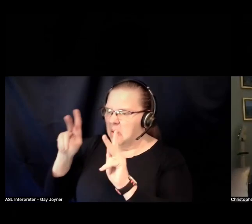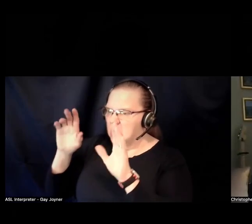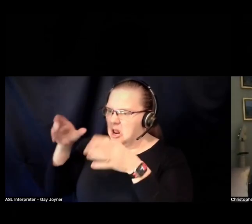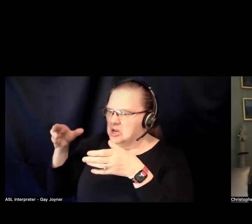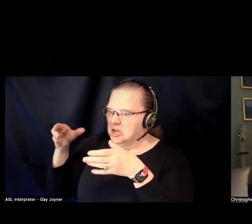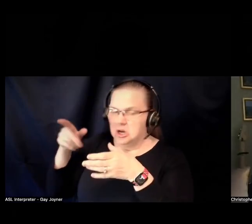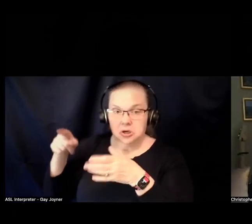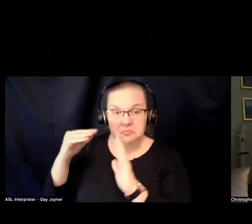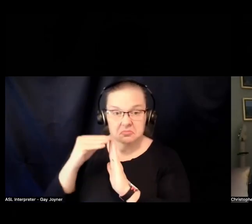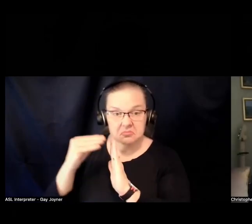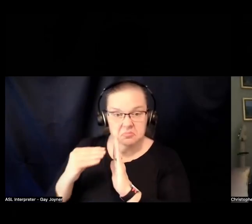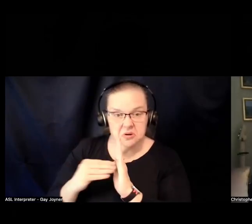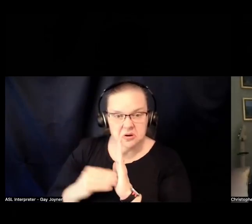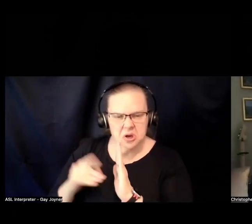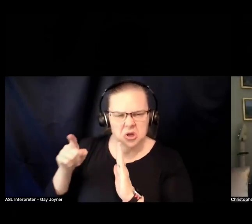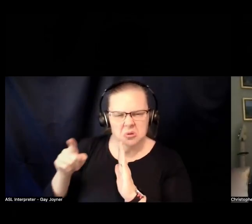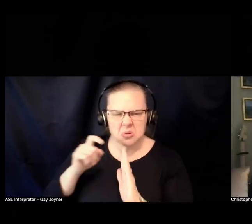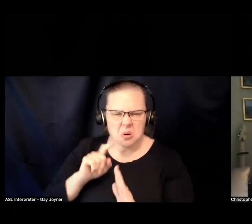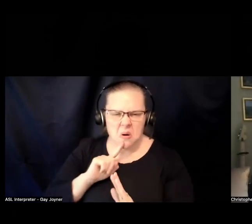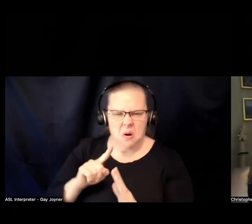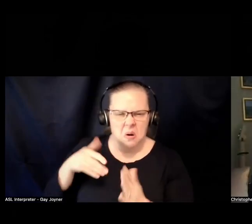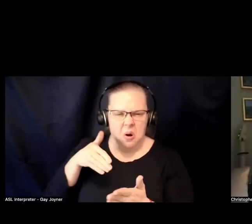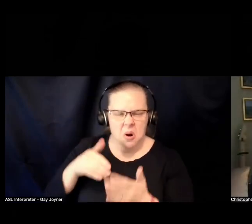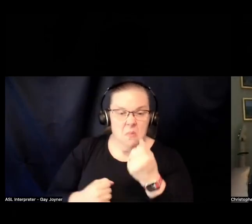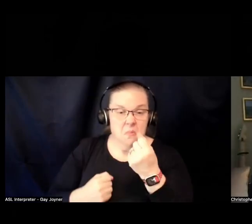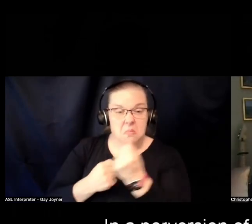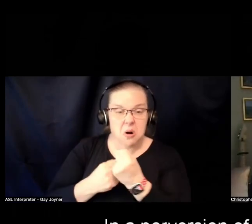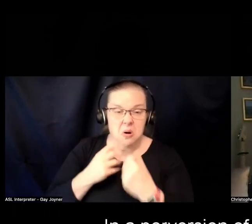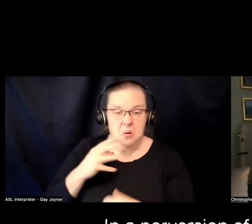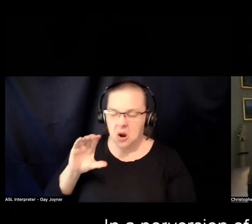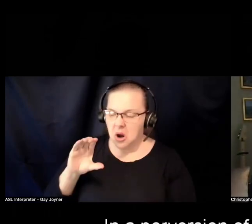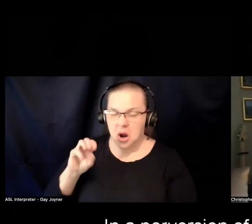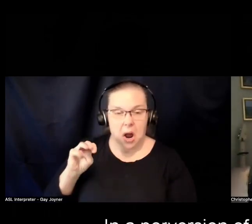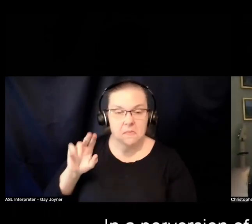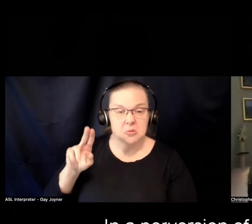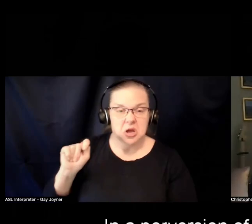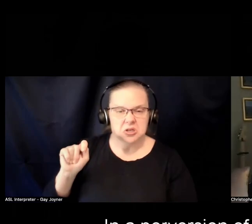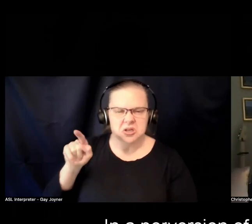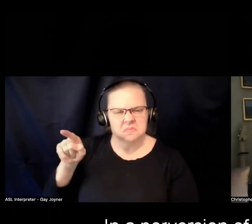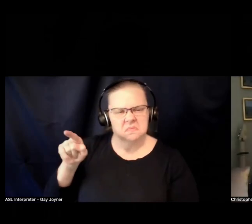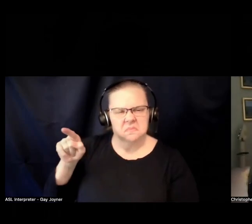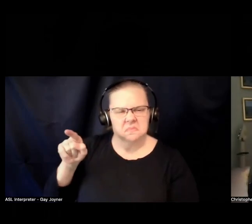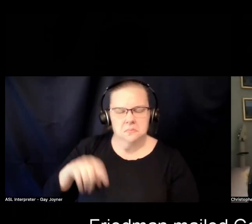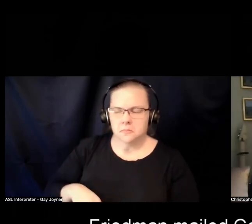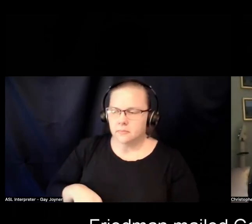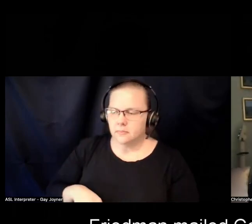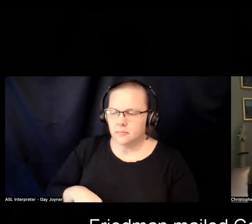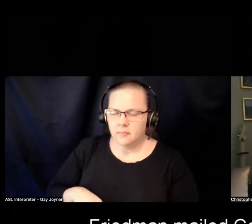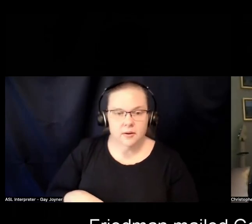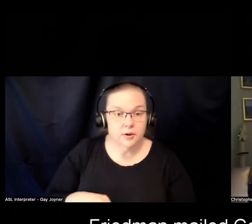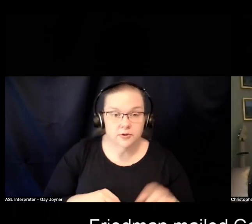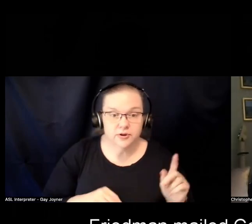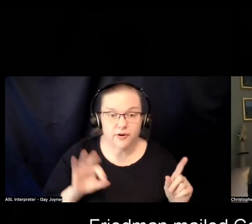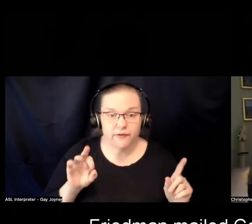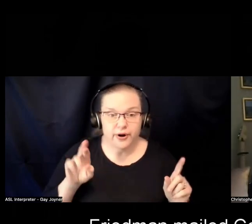record was filled with, quote, subversive pro-communist activity. In a perversion of the memory of Thomas Paine, Friedman mailed